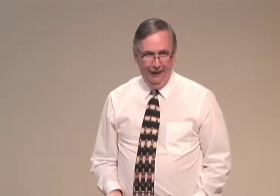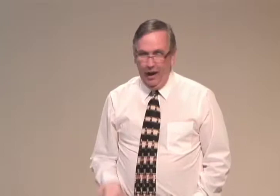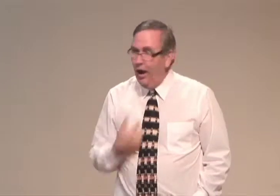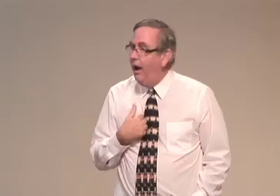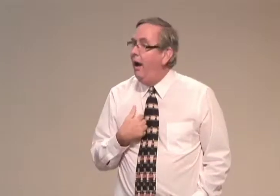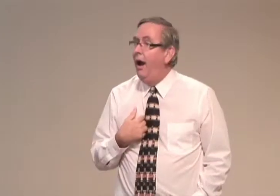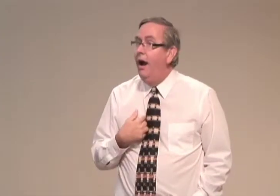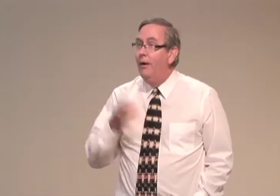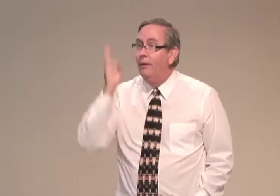scared.